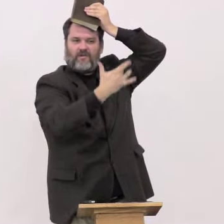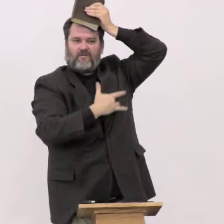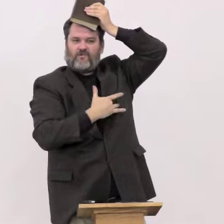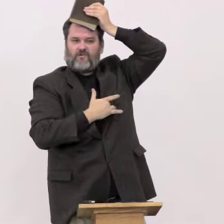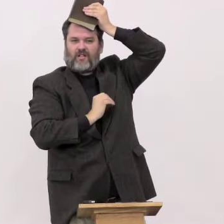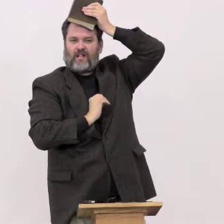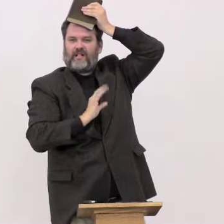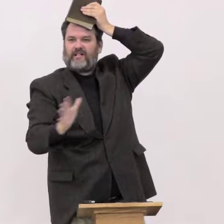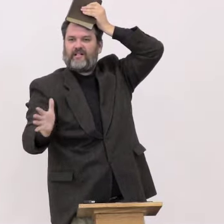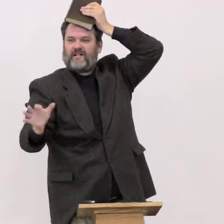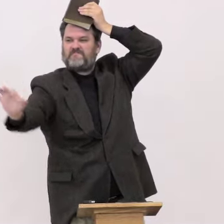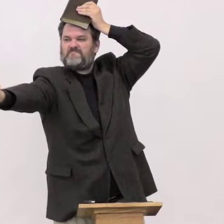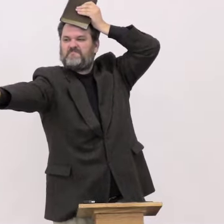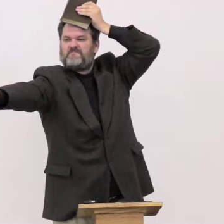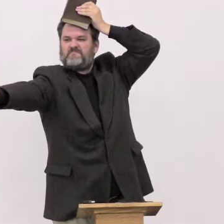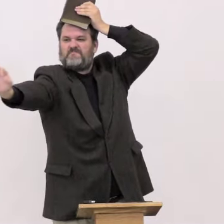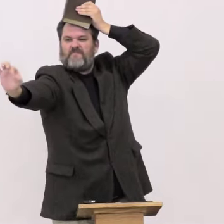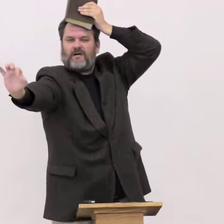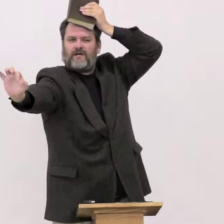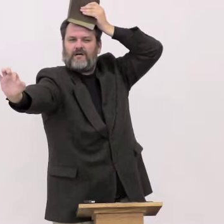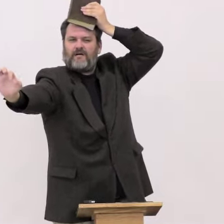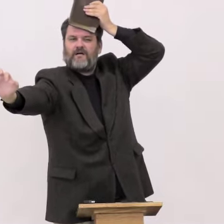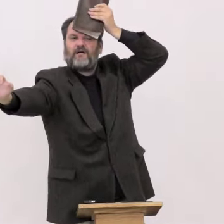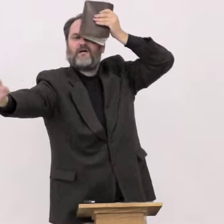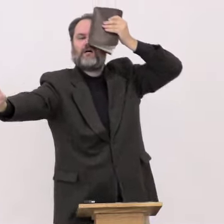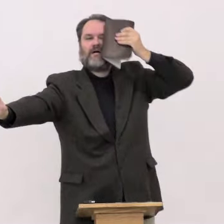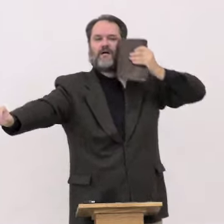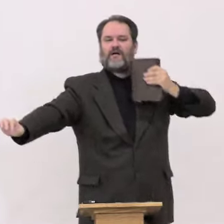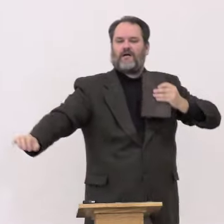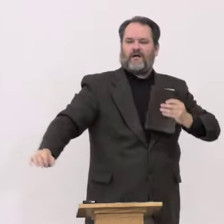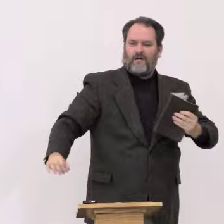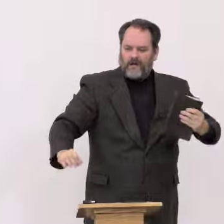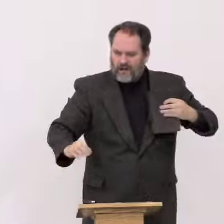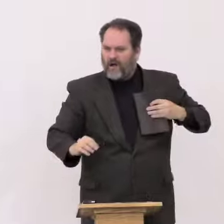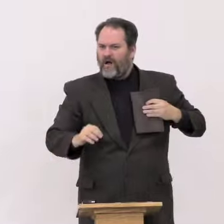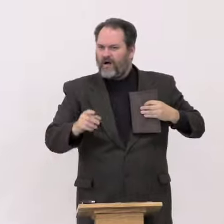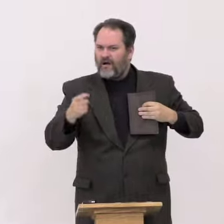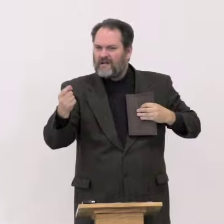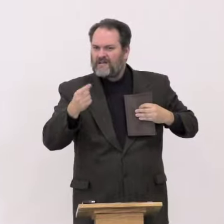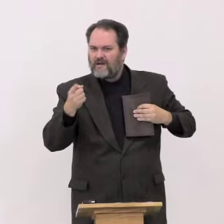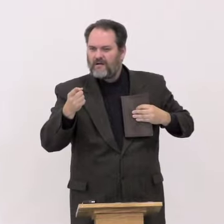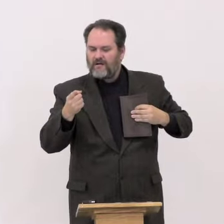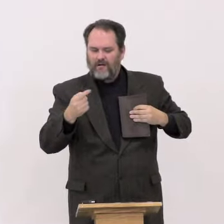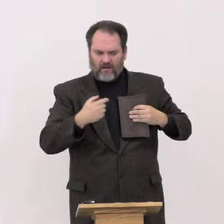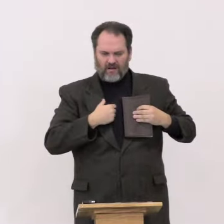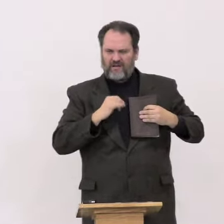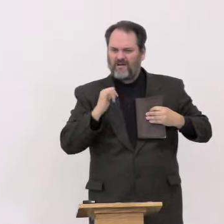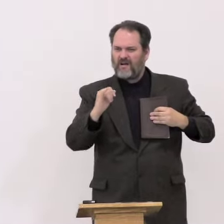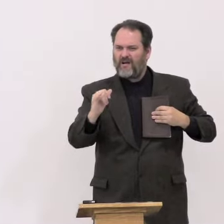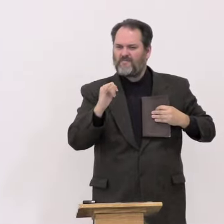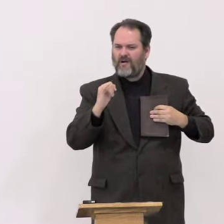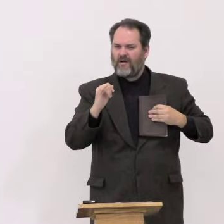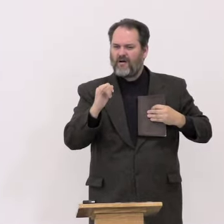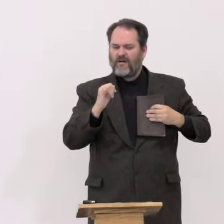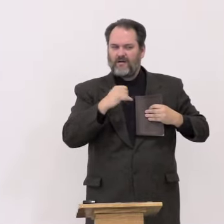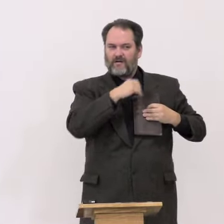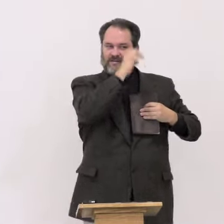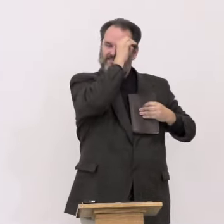judge everyone, you'll have a big log in your eye because you don't have it in your heart. You have to have it in your heart as